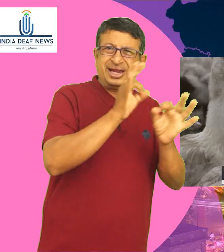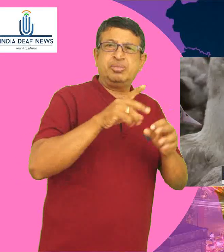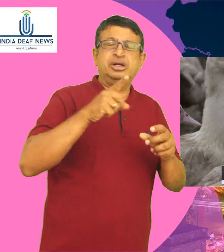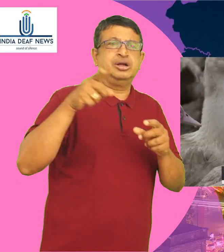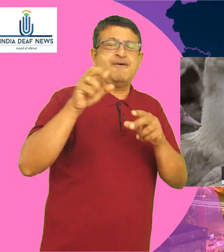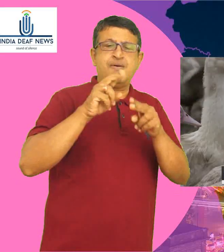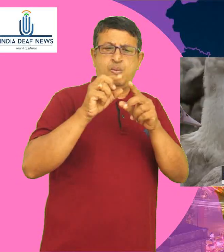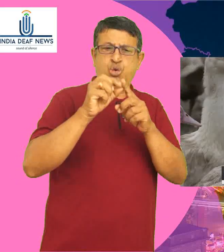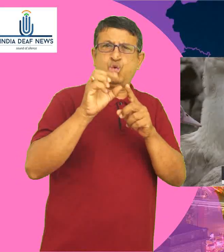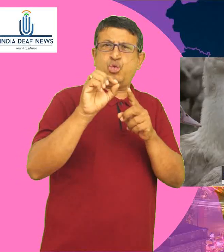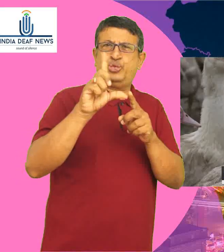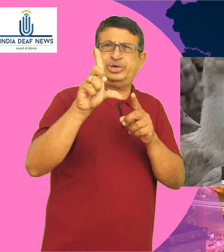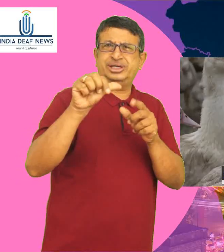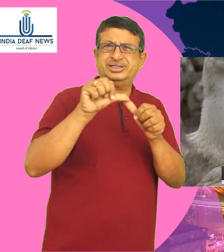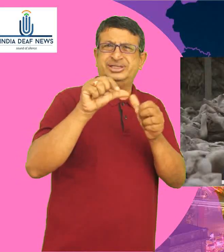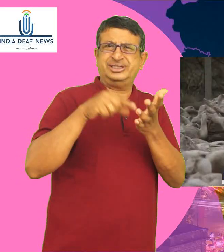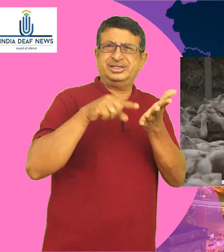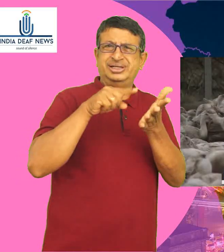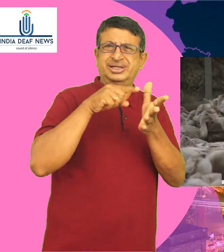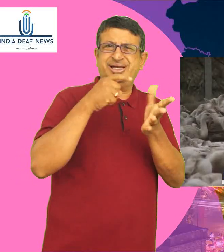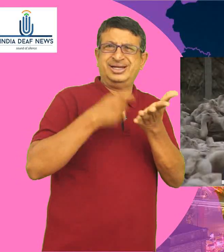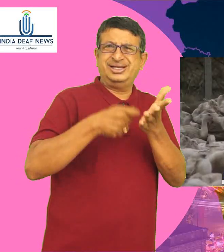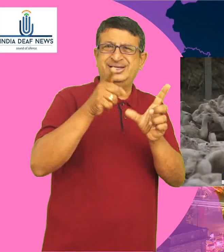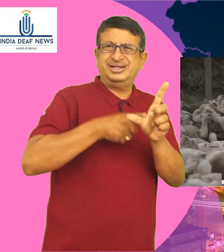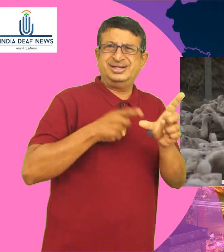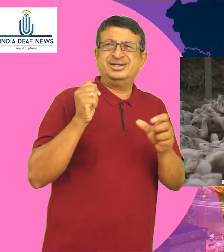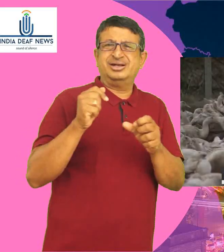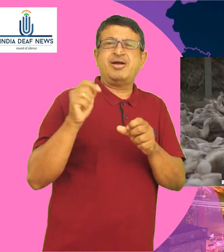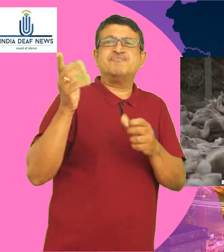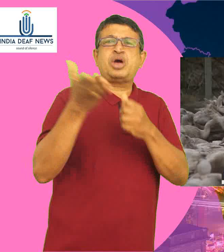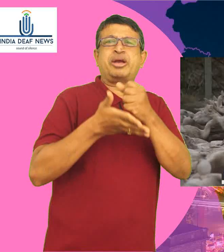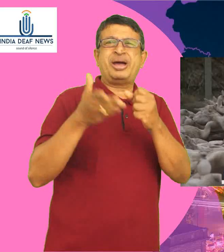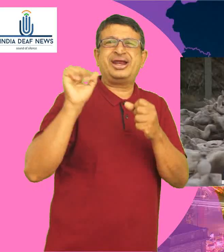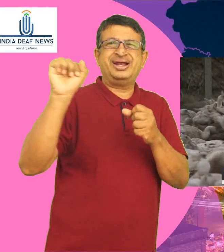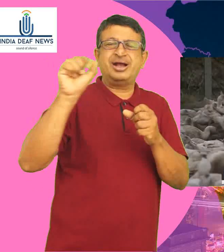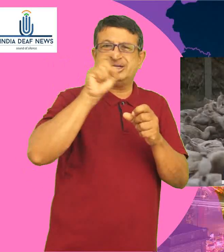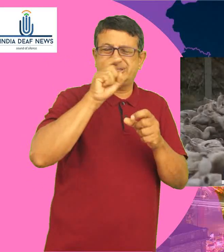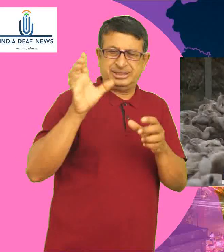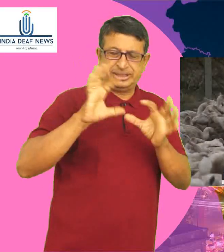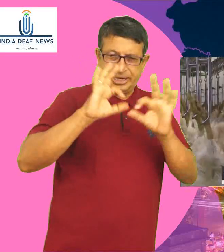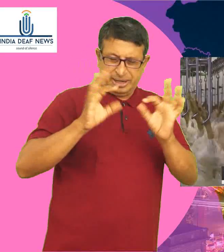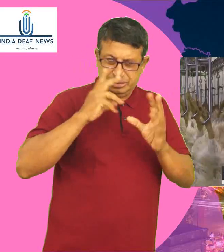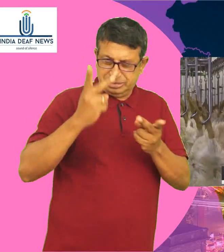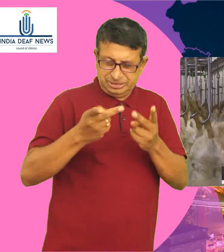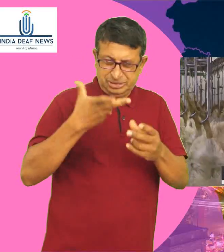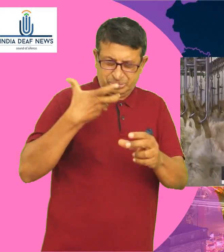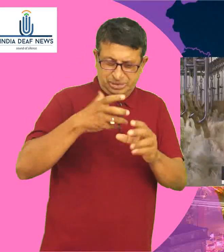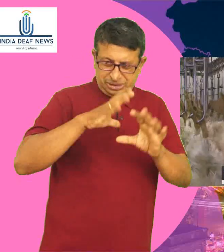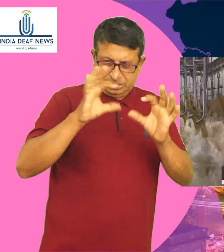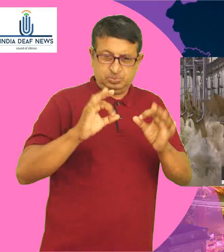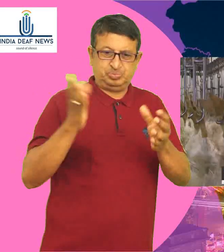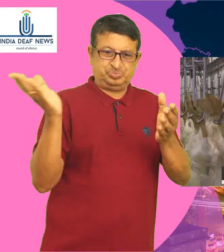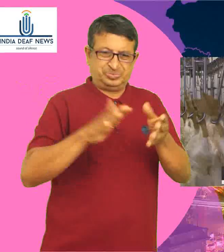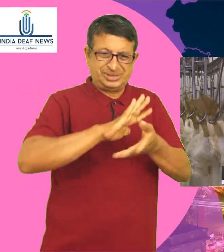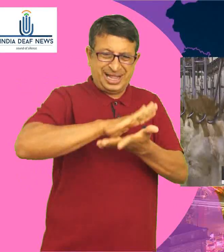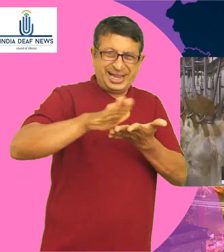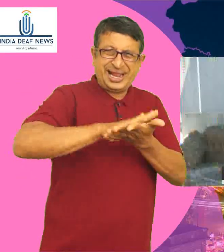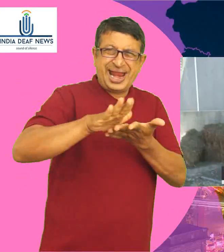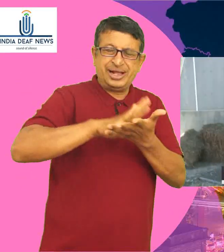line for being culled in Kloppenburg. The region is one of Germany's leading poultry production areas. Authorities in neighboring France